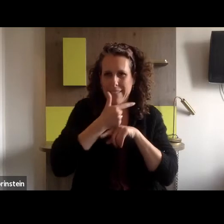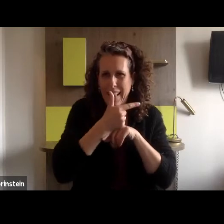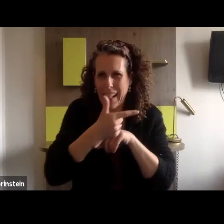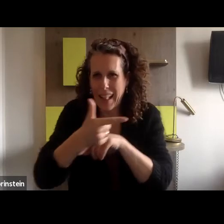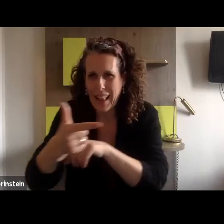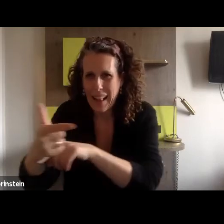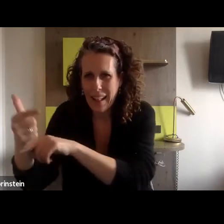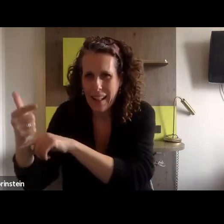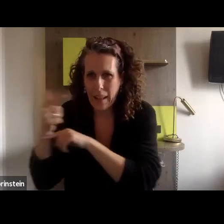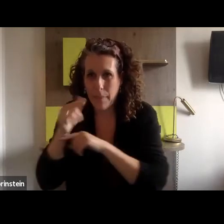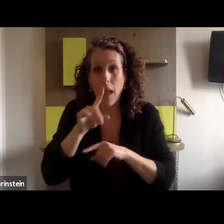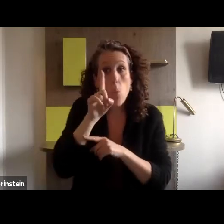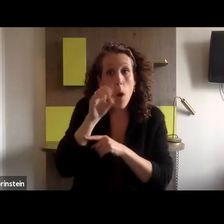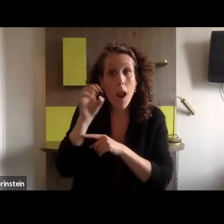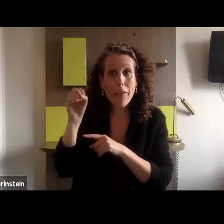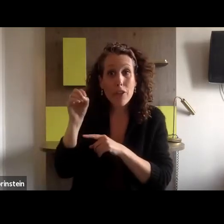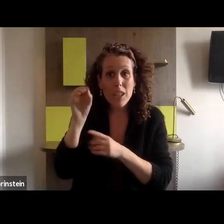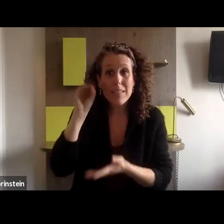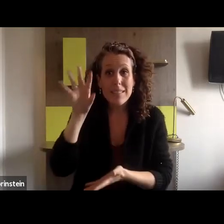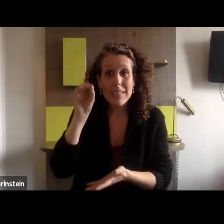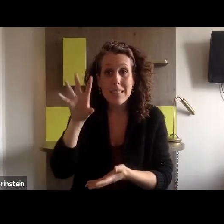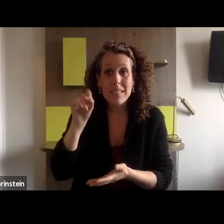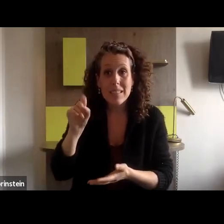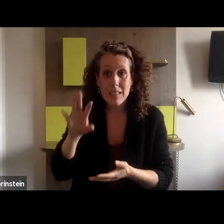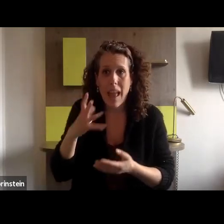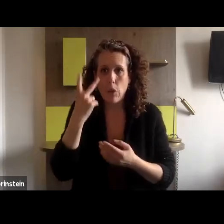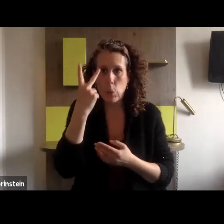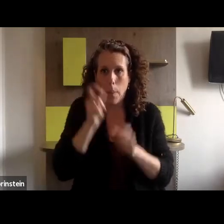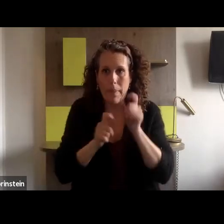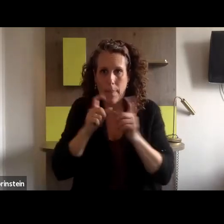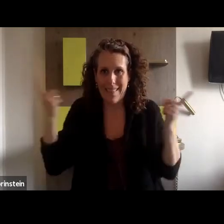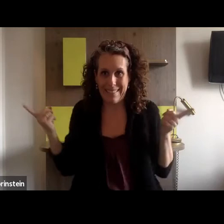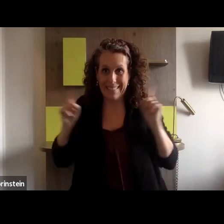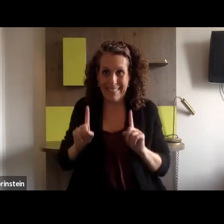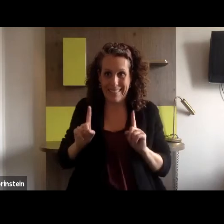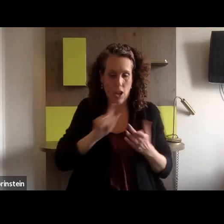100 items were rated independently by 2 raters, 2 judges.